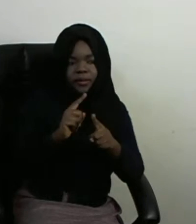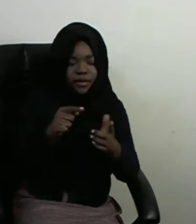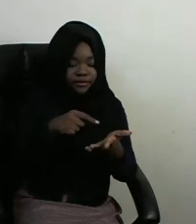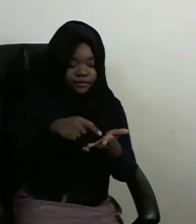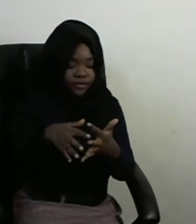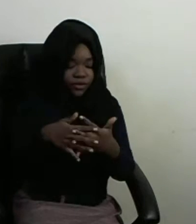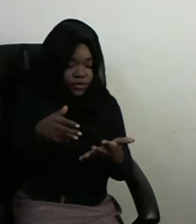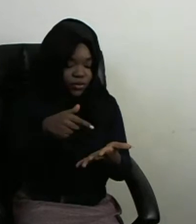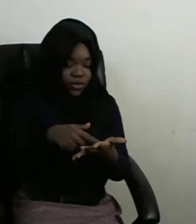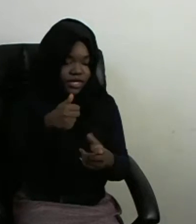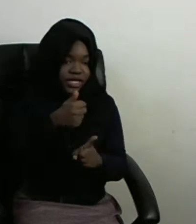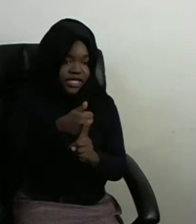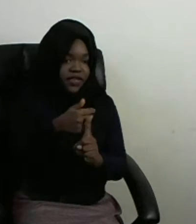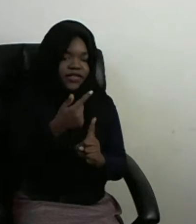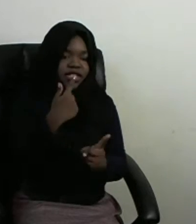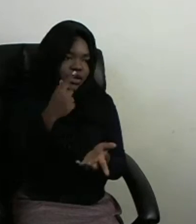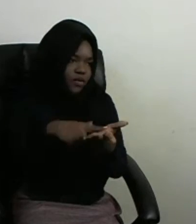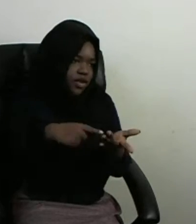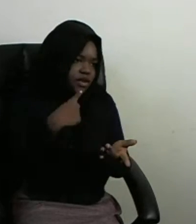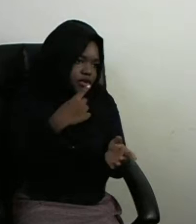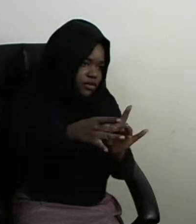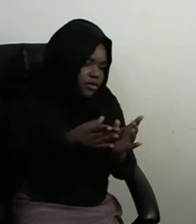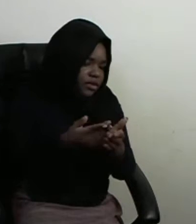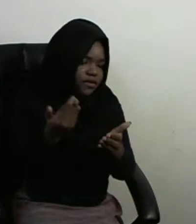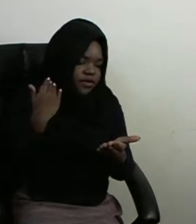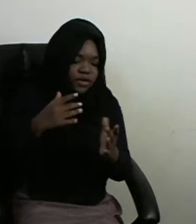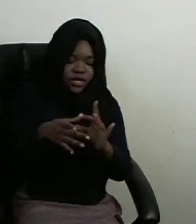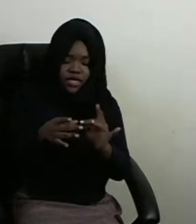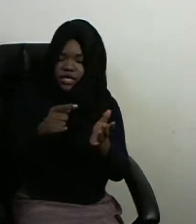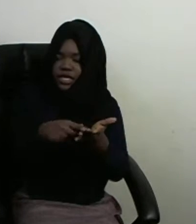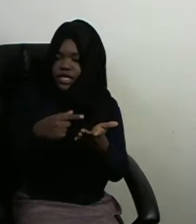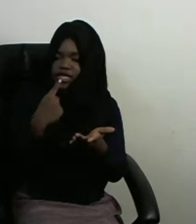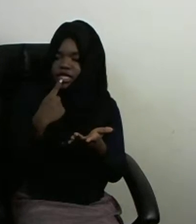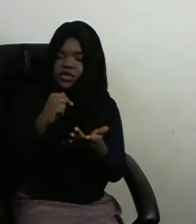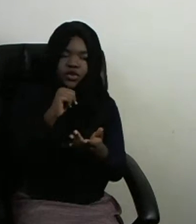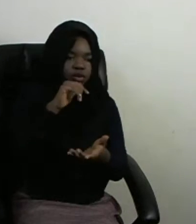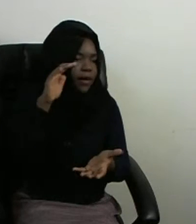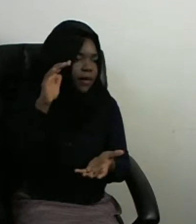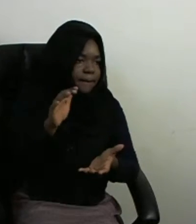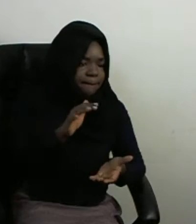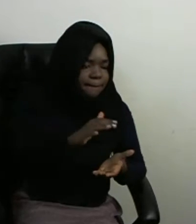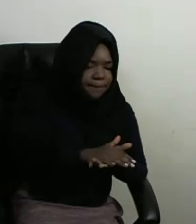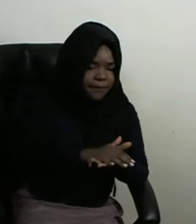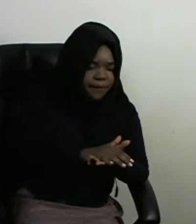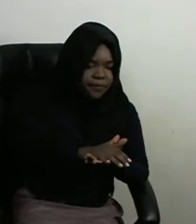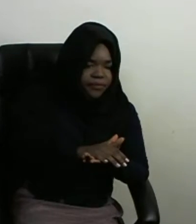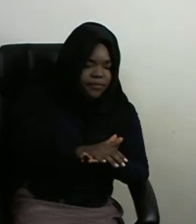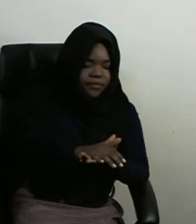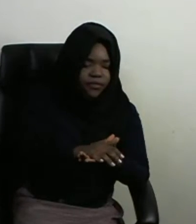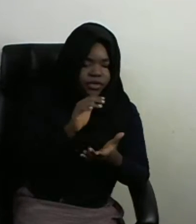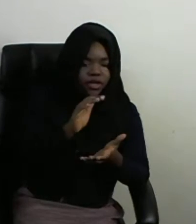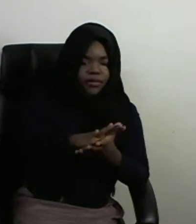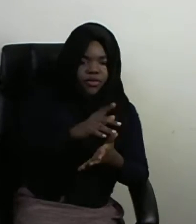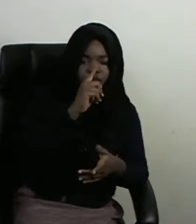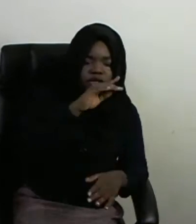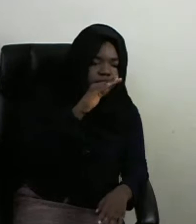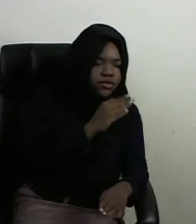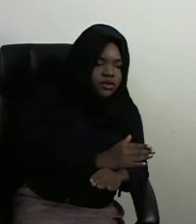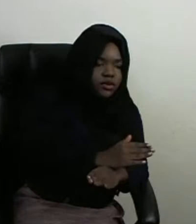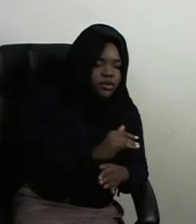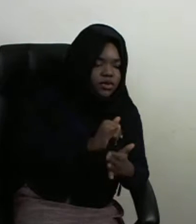text itself, it says what I told you. The text says, do not marry your